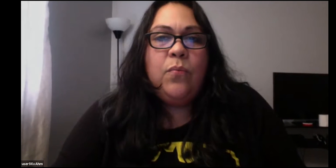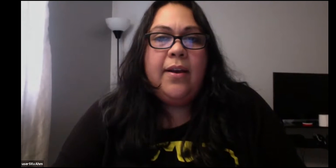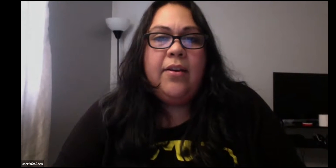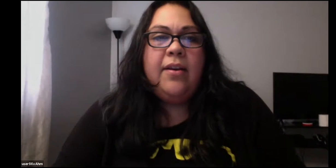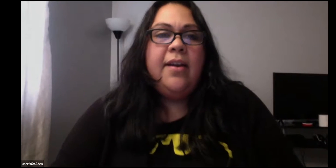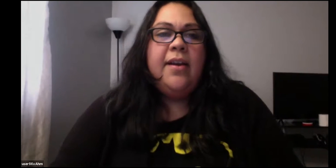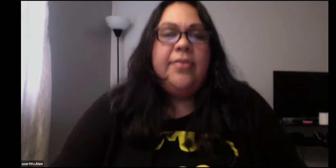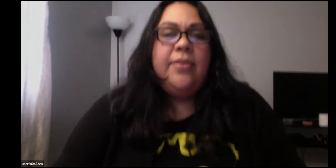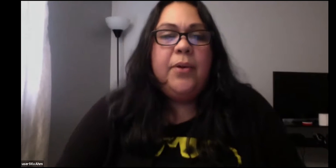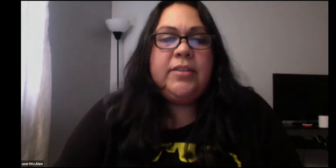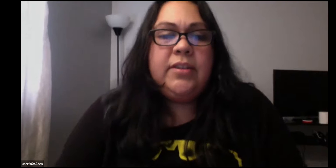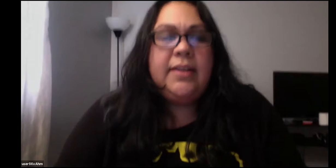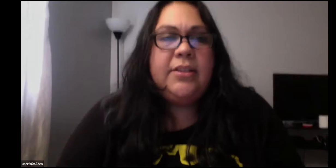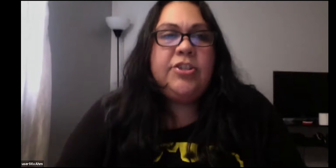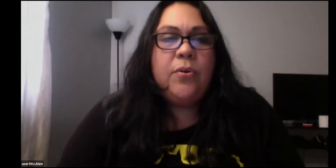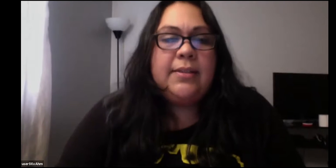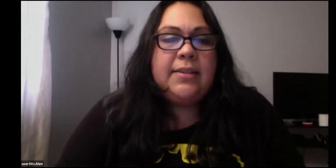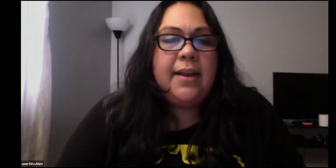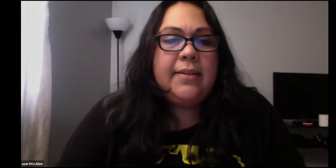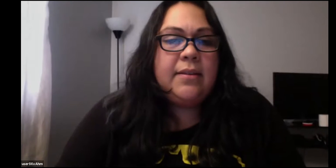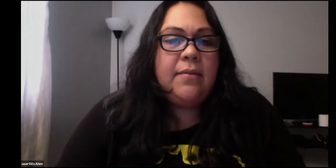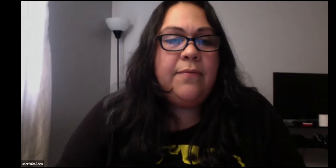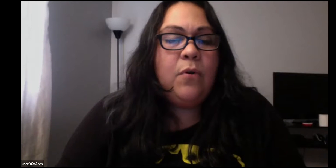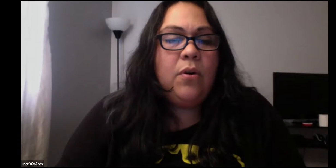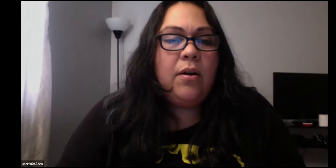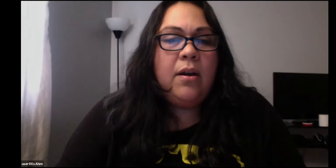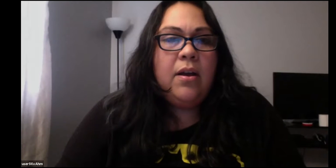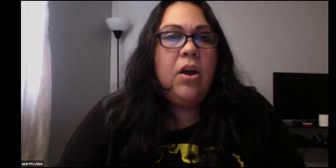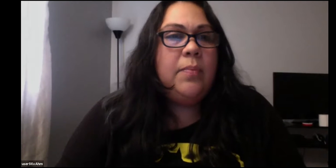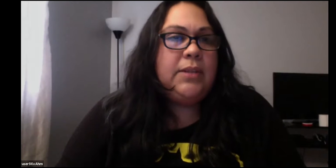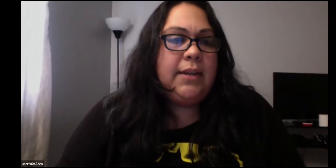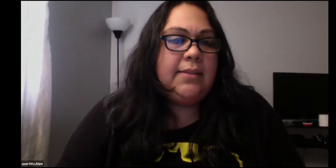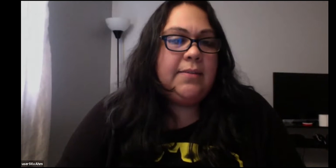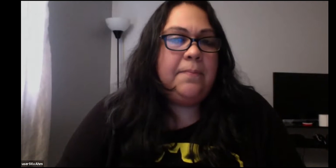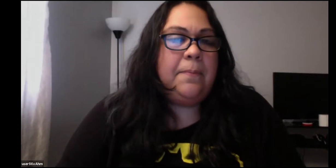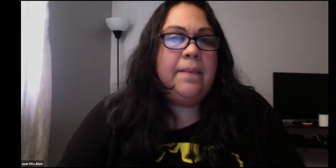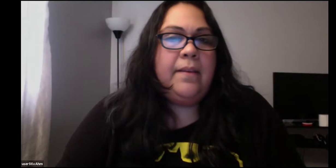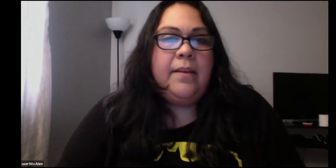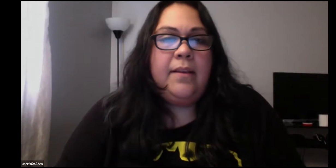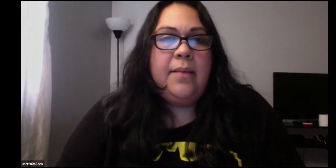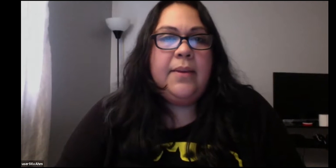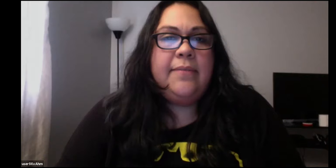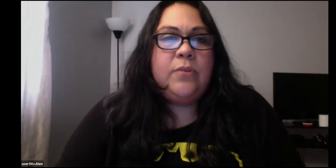where the person is showing signs for objects. I'm going to have to open